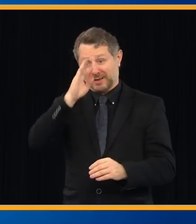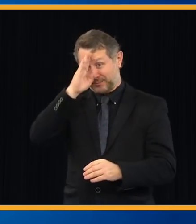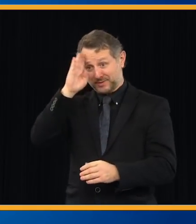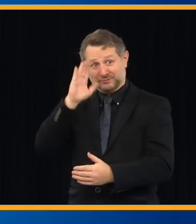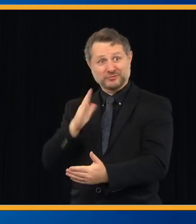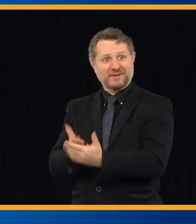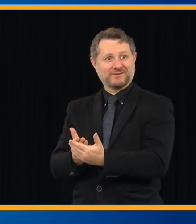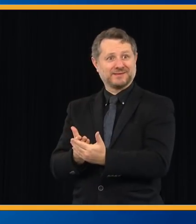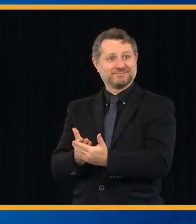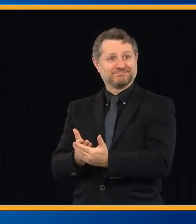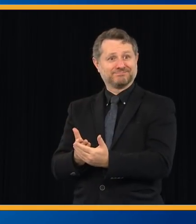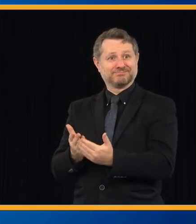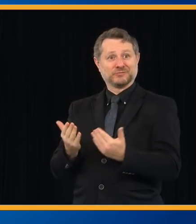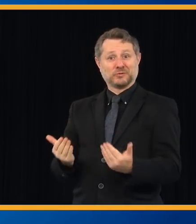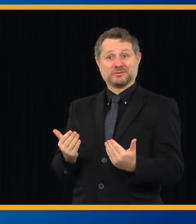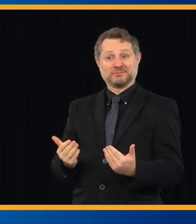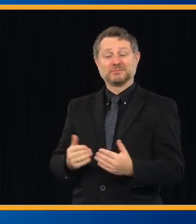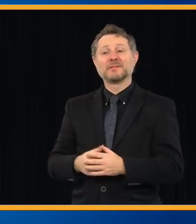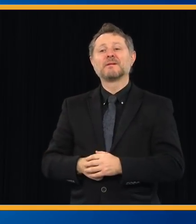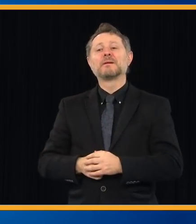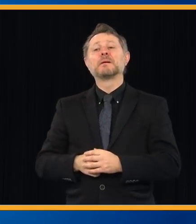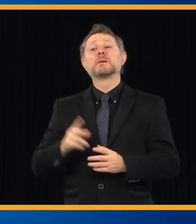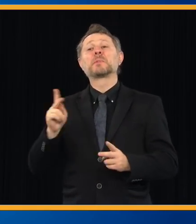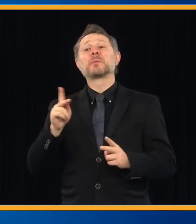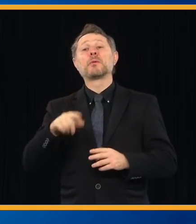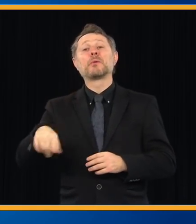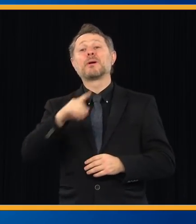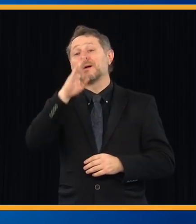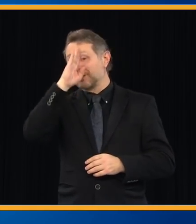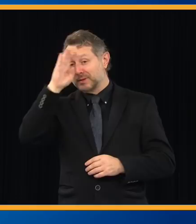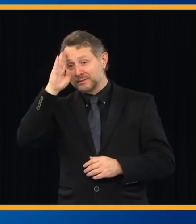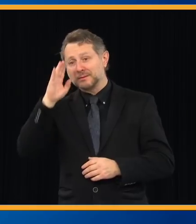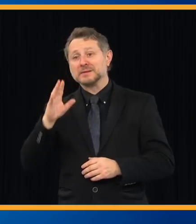are in the hospital who then test positive for COVID.